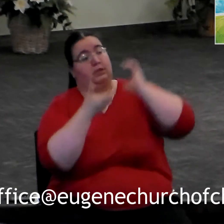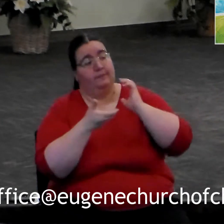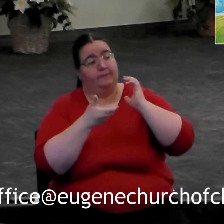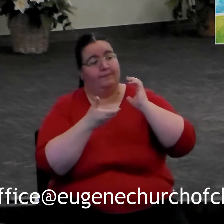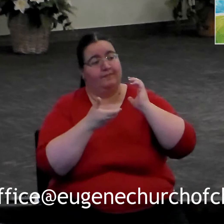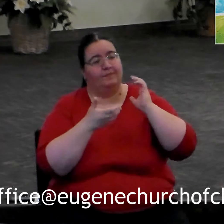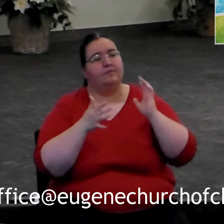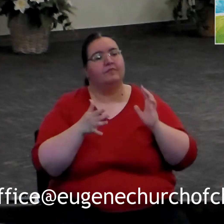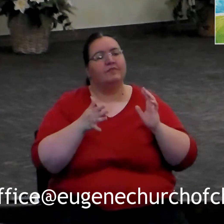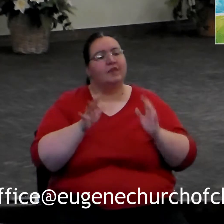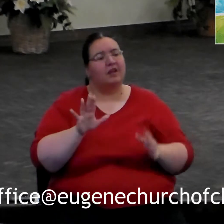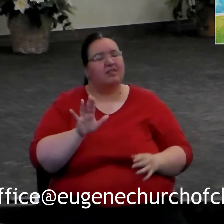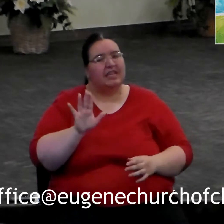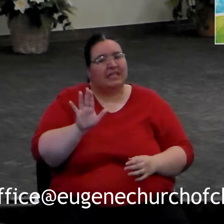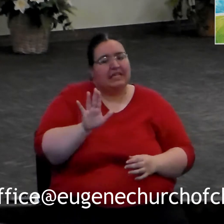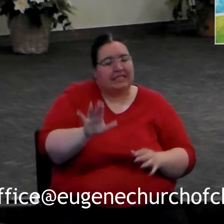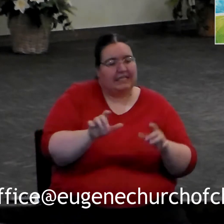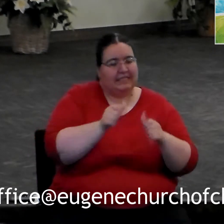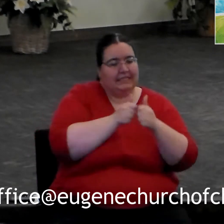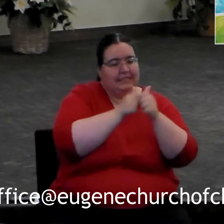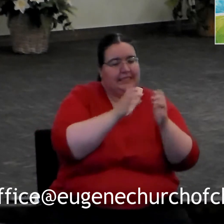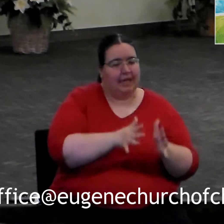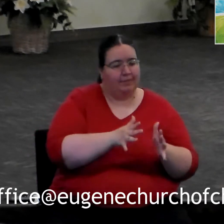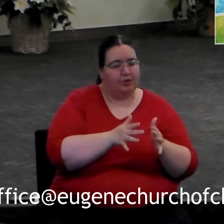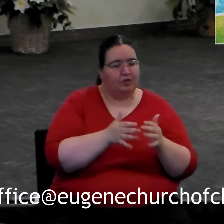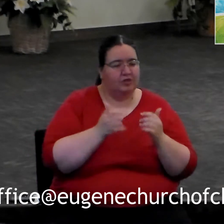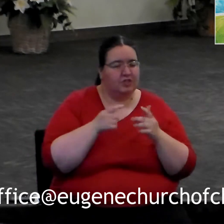die. I don't think that they are quite yet to how he's going to die.